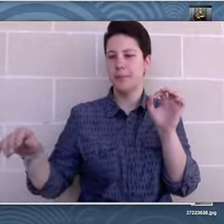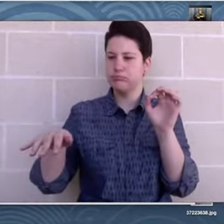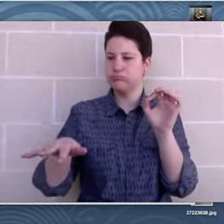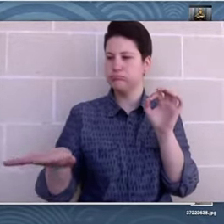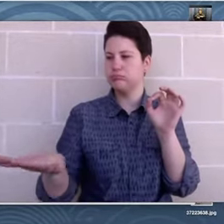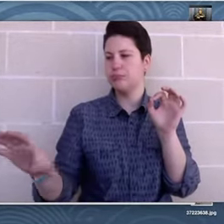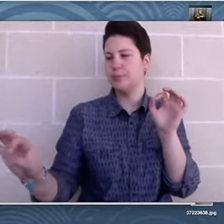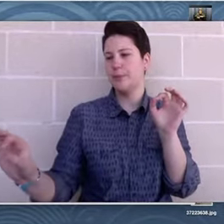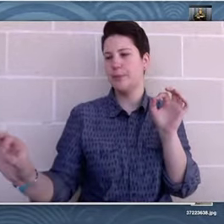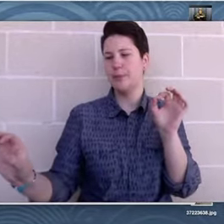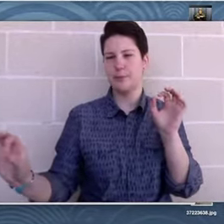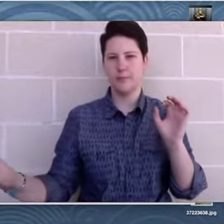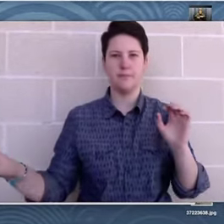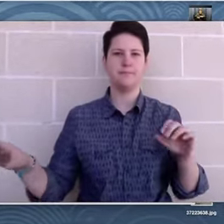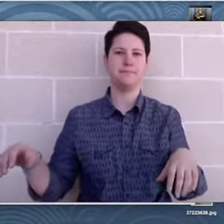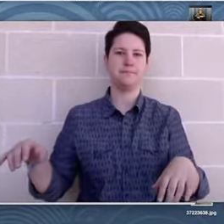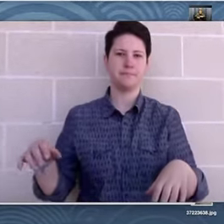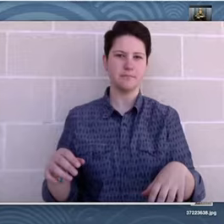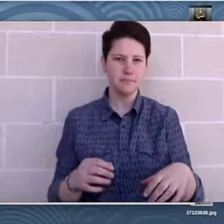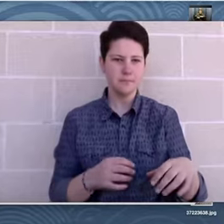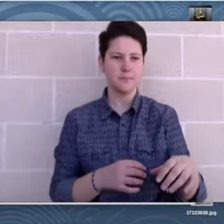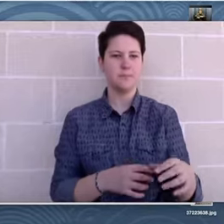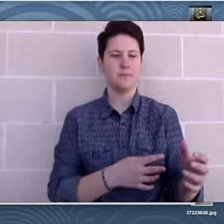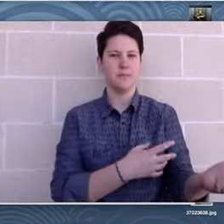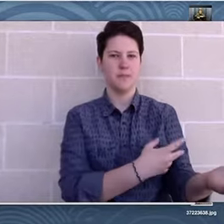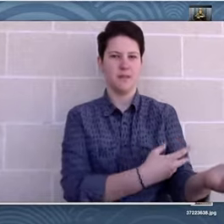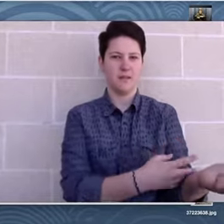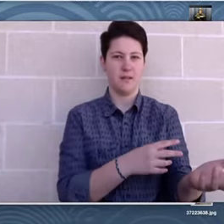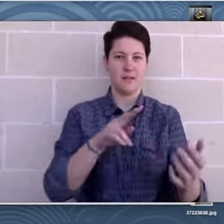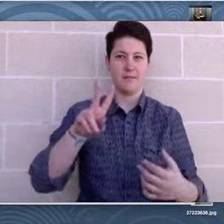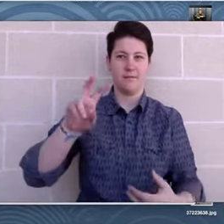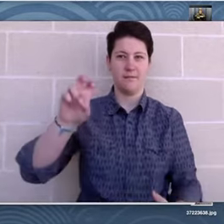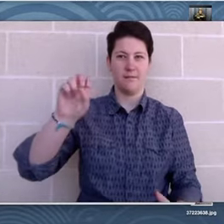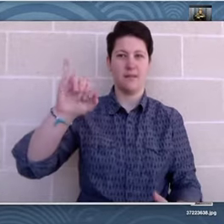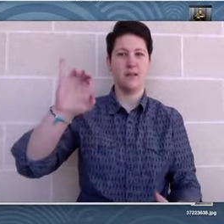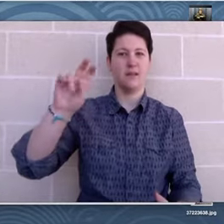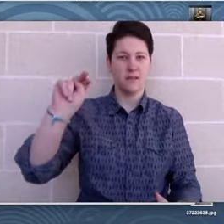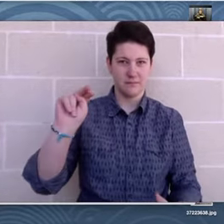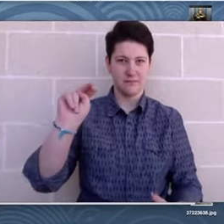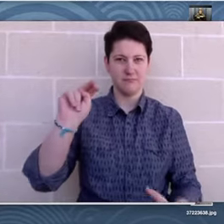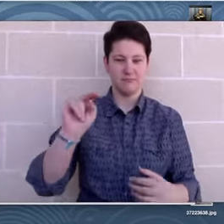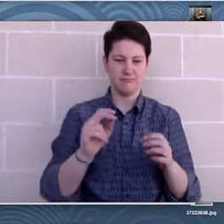When this blood is collected into veins, blood pressure is greatly reduced.